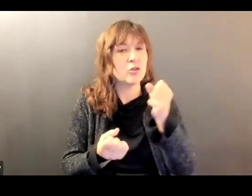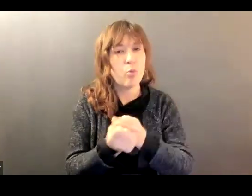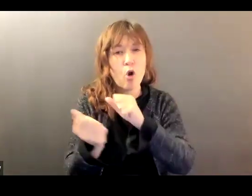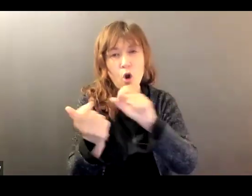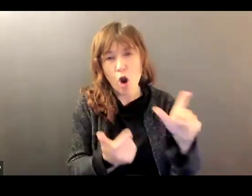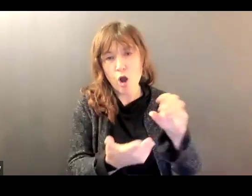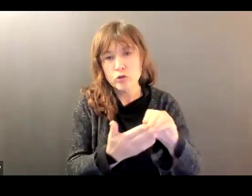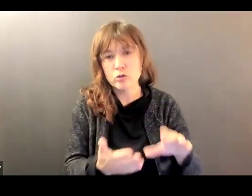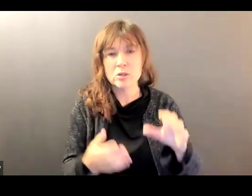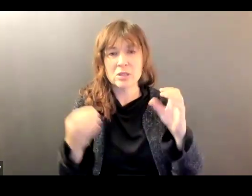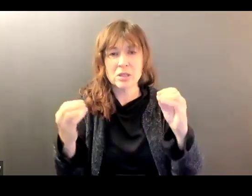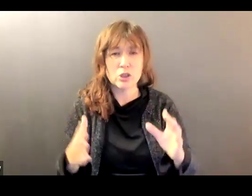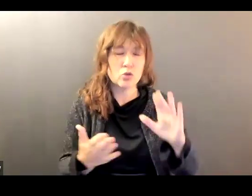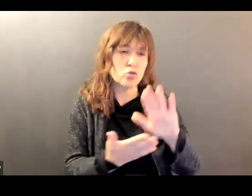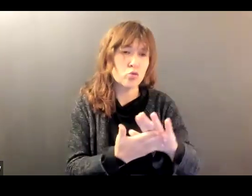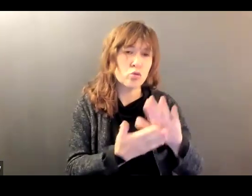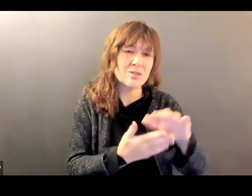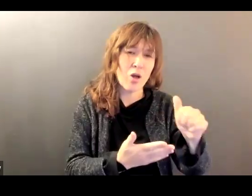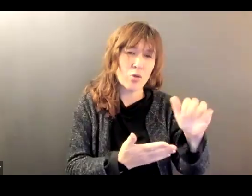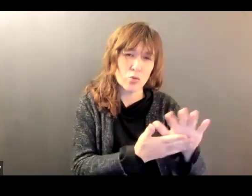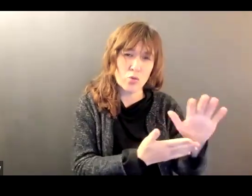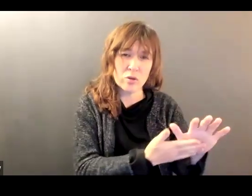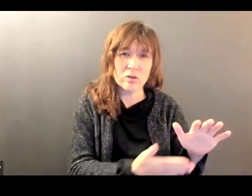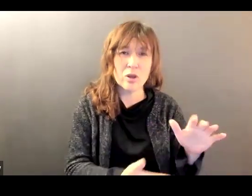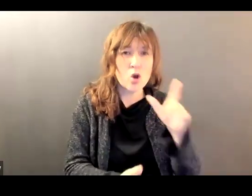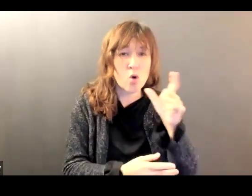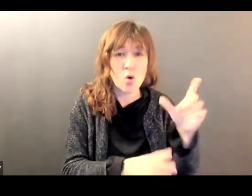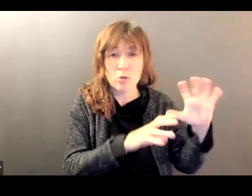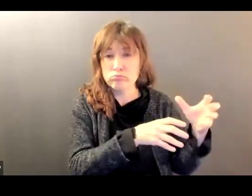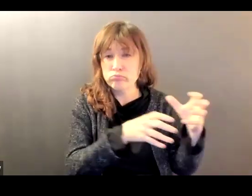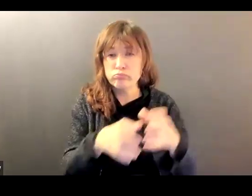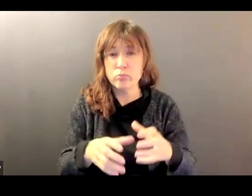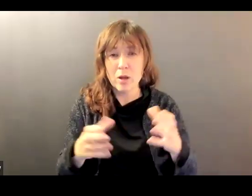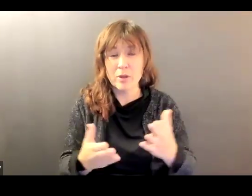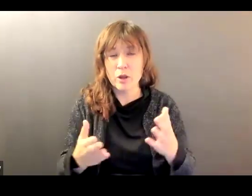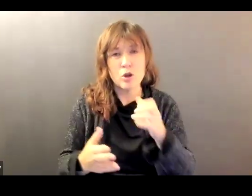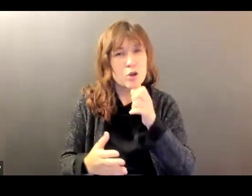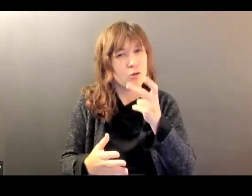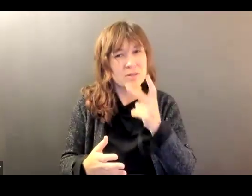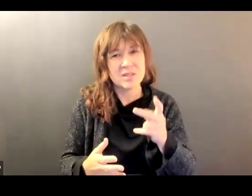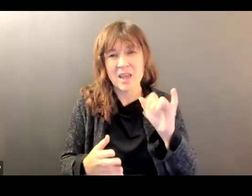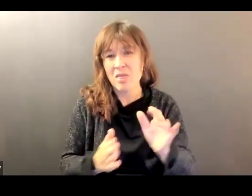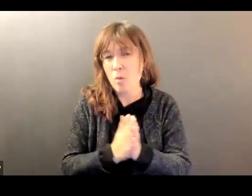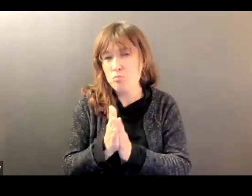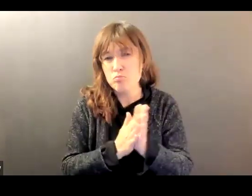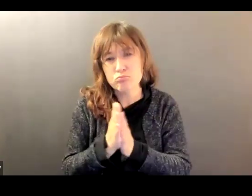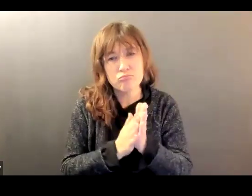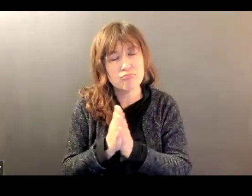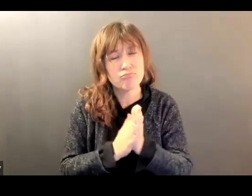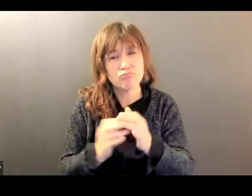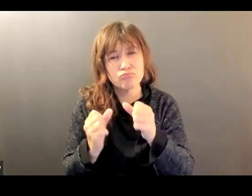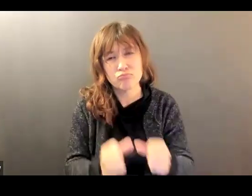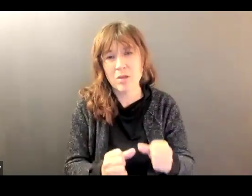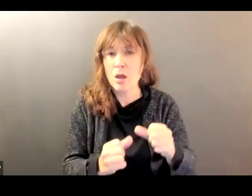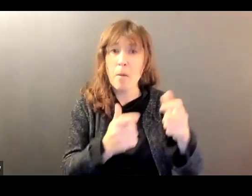and school communities that all attended here. You will not find this kind of passion and camaraderie in